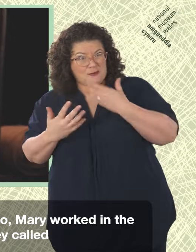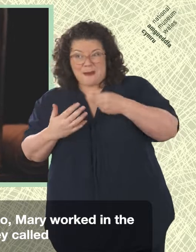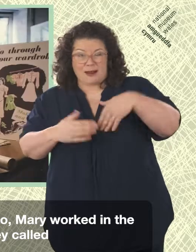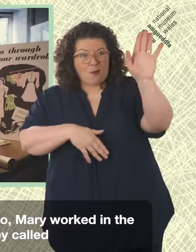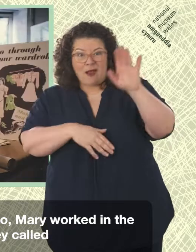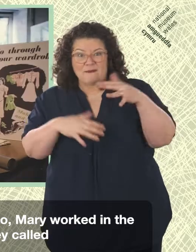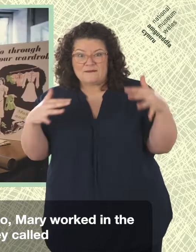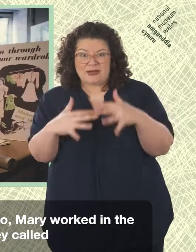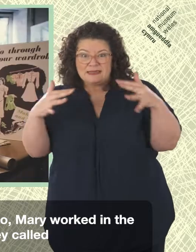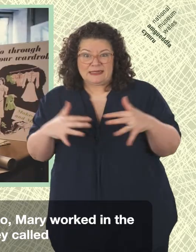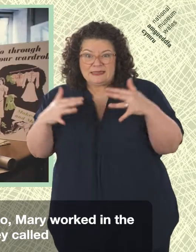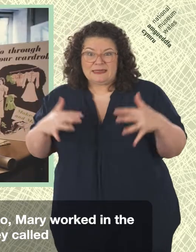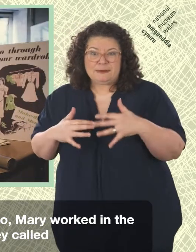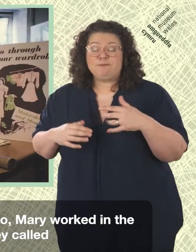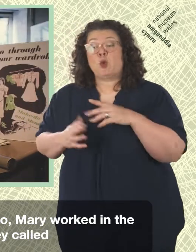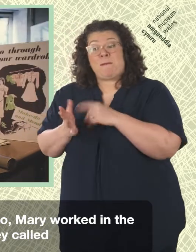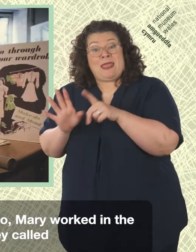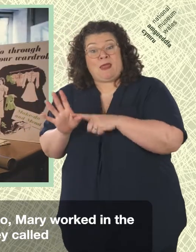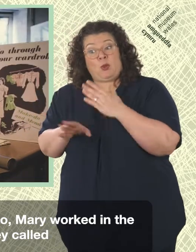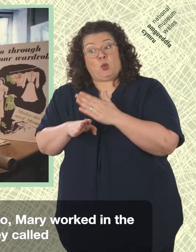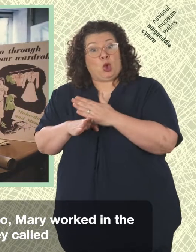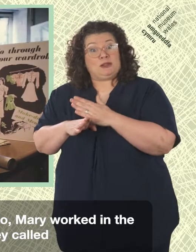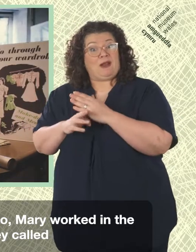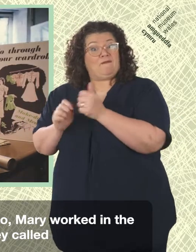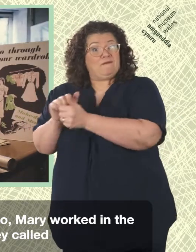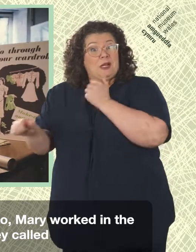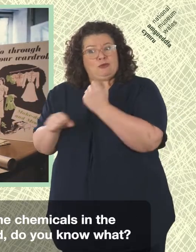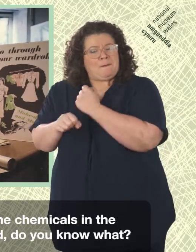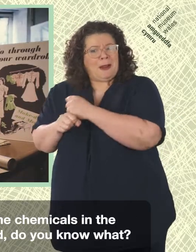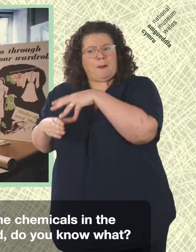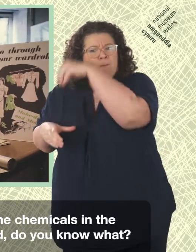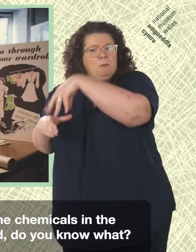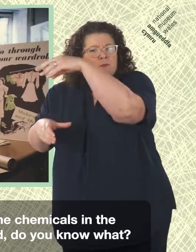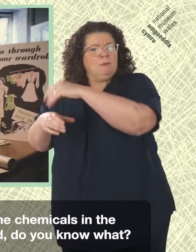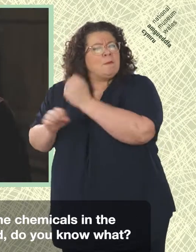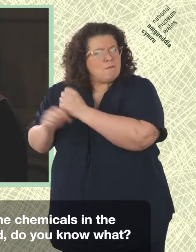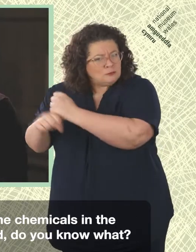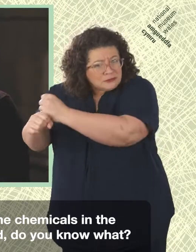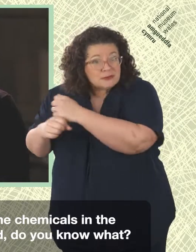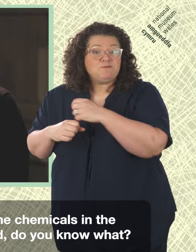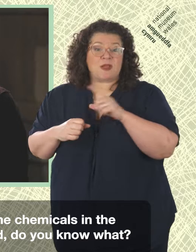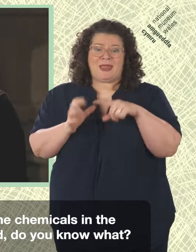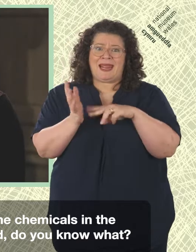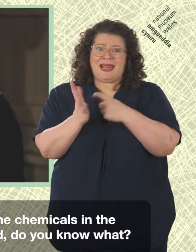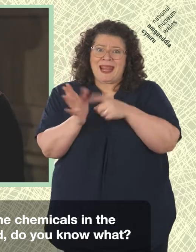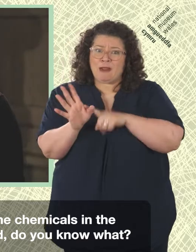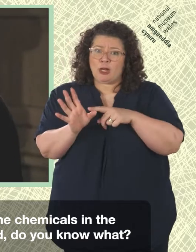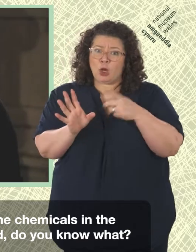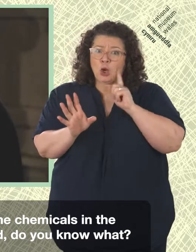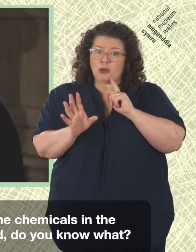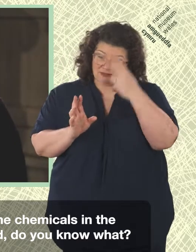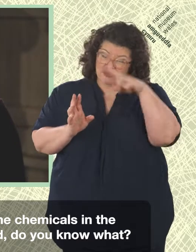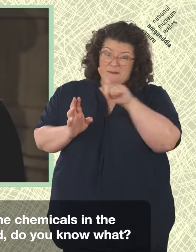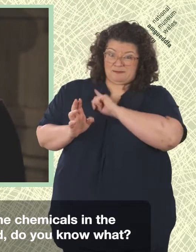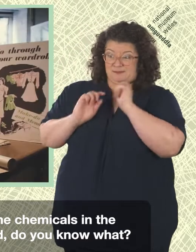fighting. So Mary worked in the munitions factory. They called them the Canary Girls because the chemicals in the bombs